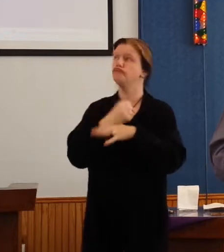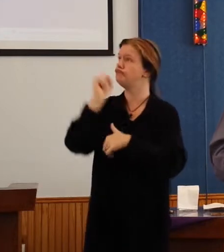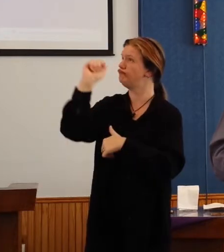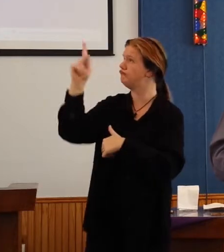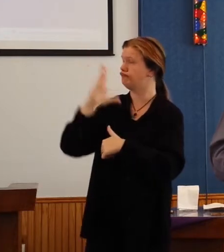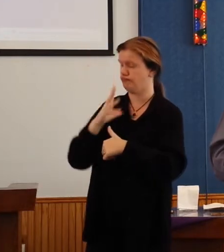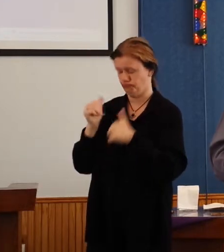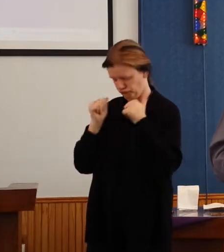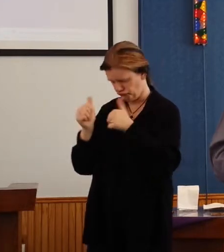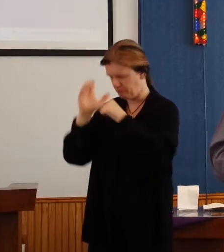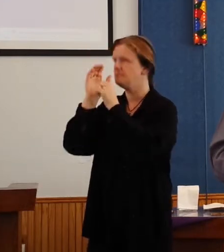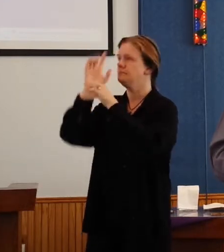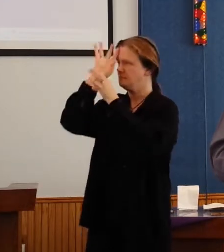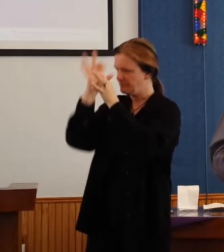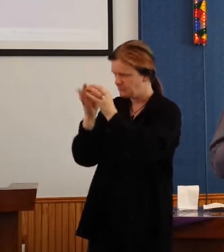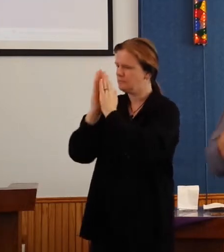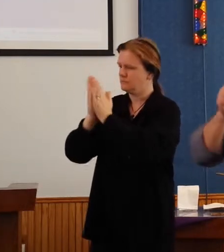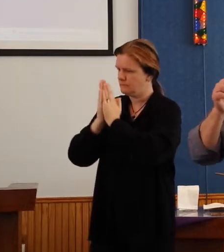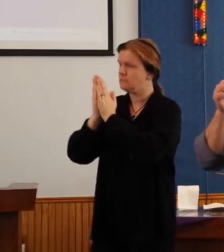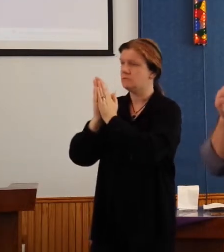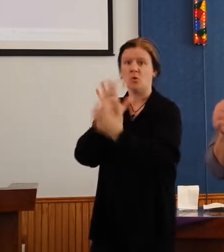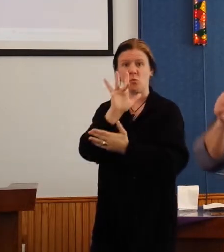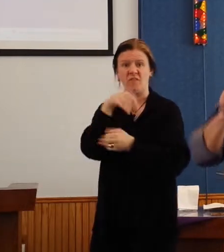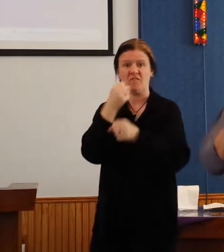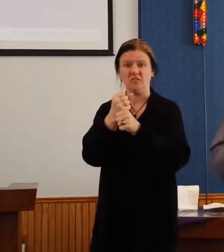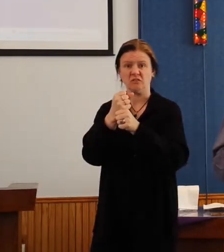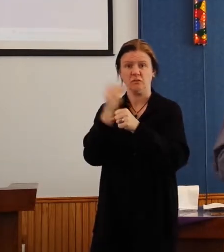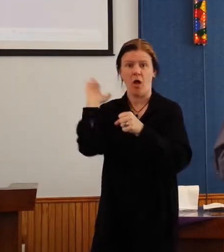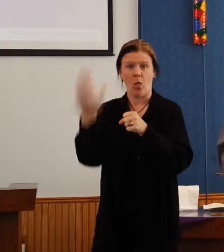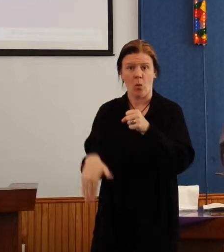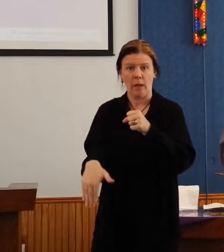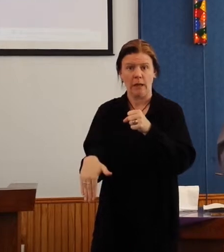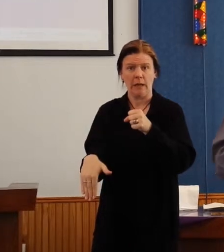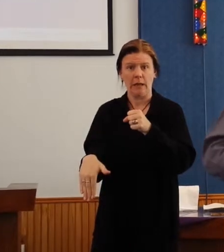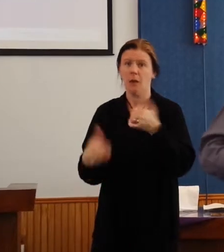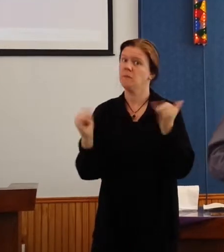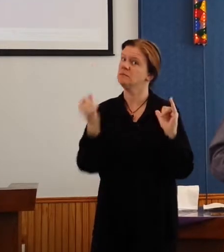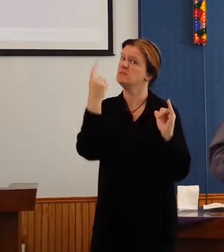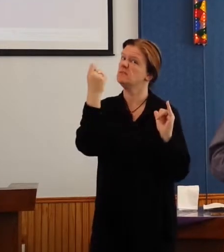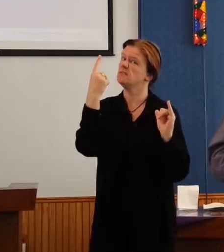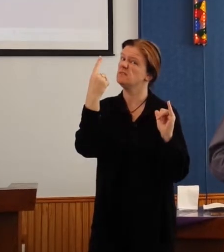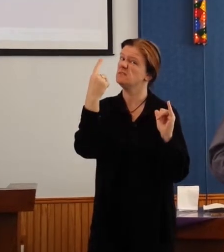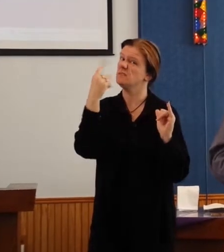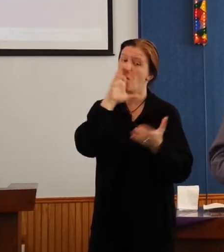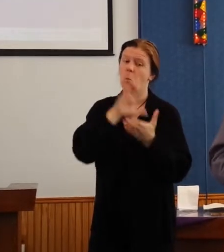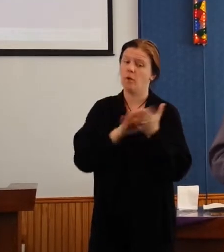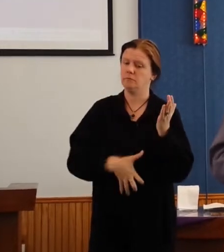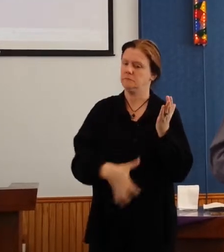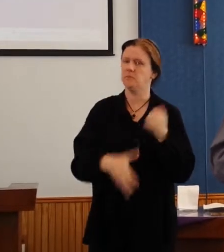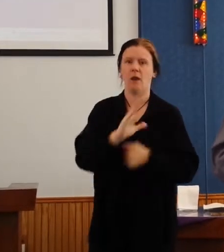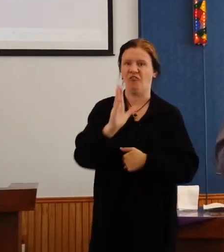God after 25 years, yet Abraham and Sarah still had no child